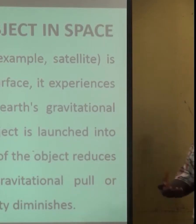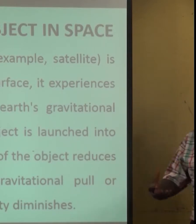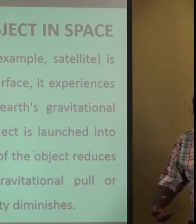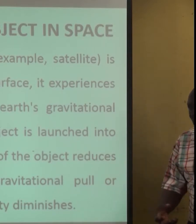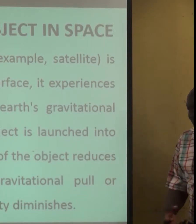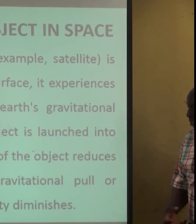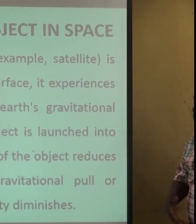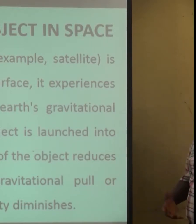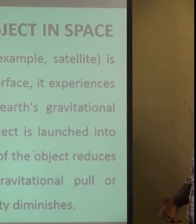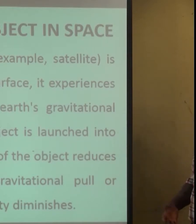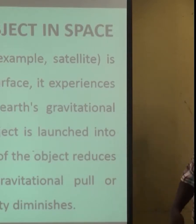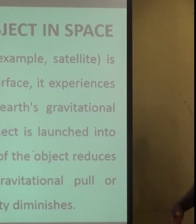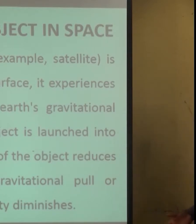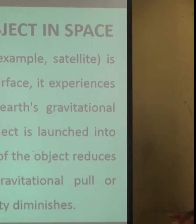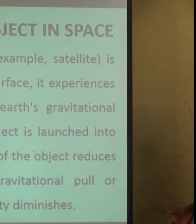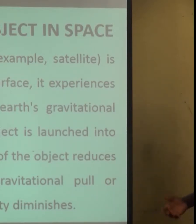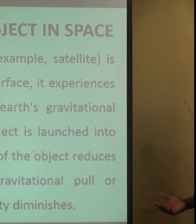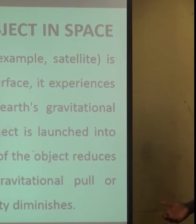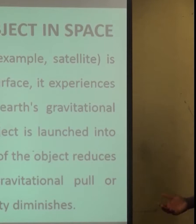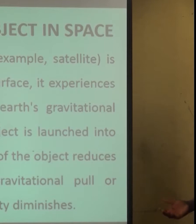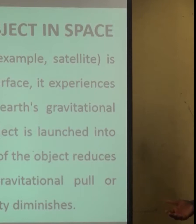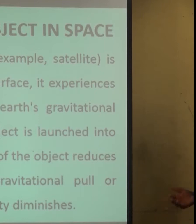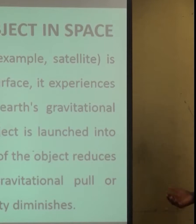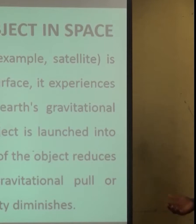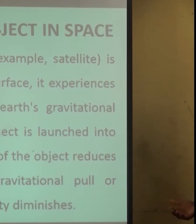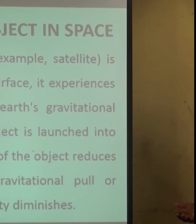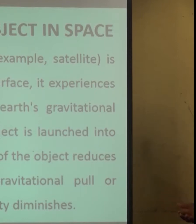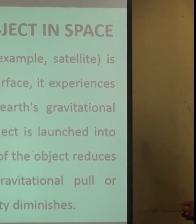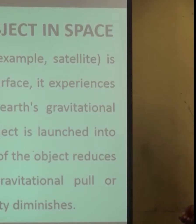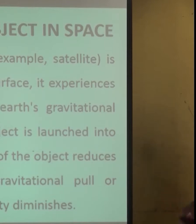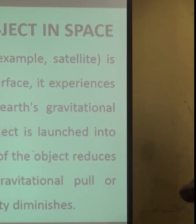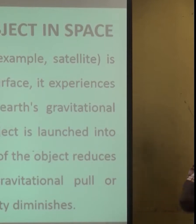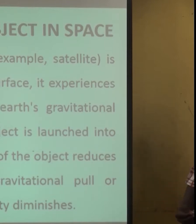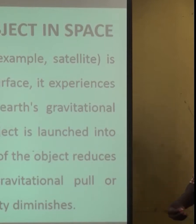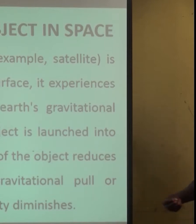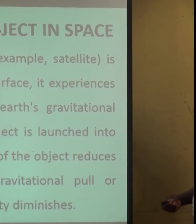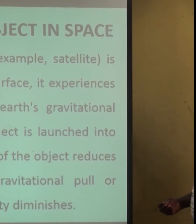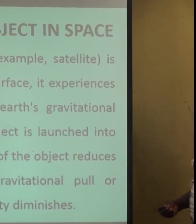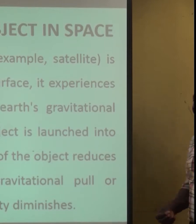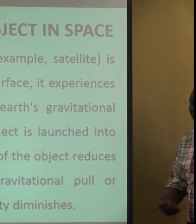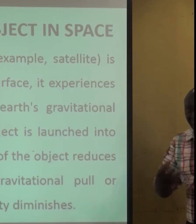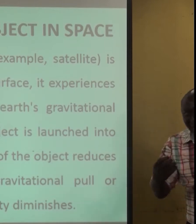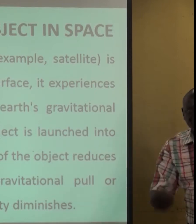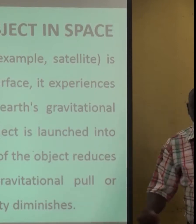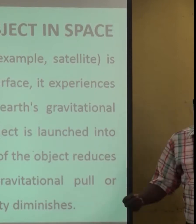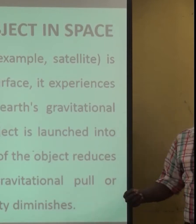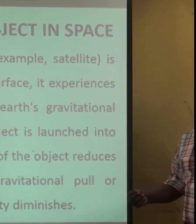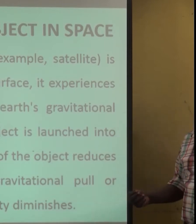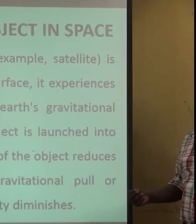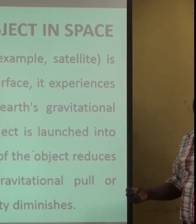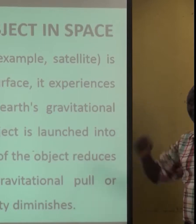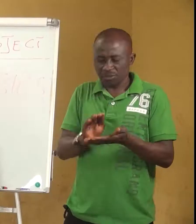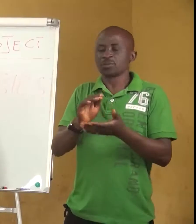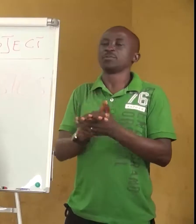object reduces. Why? Because the Earth's gravitational pull or acceleration due to gravity